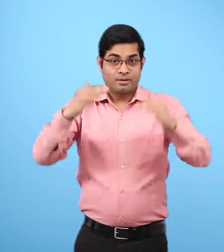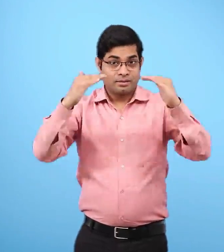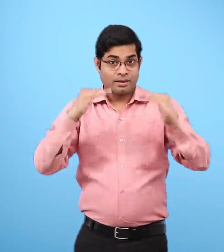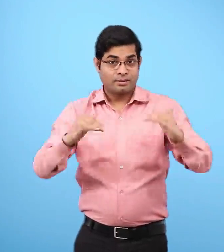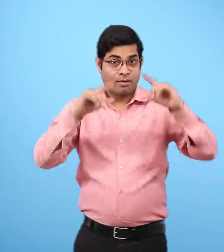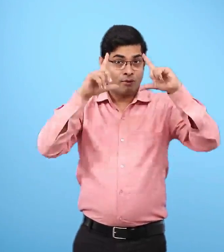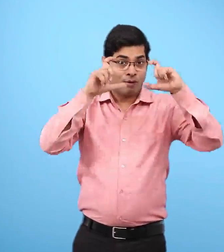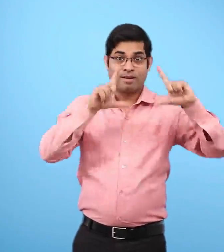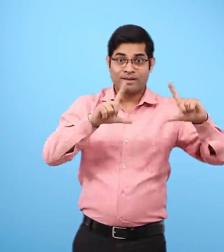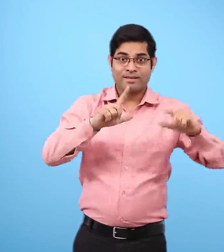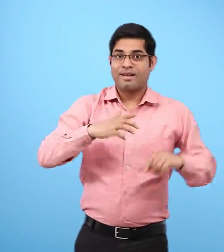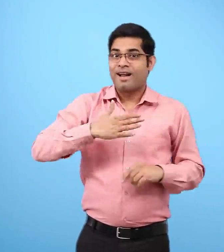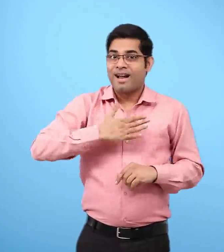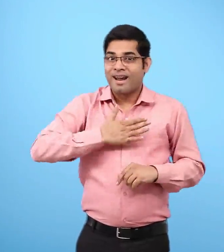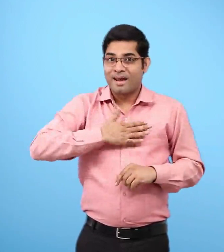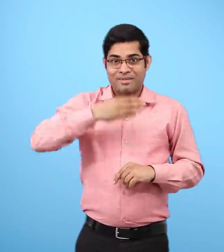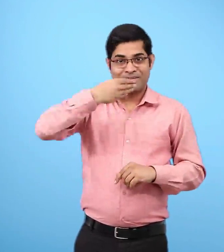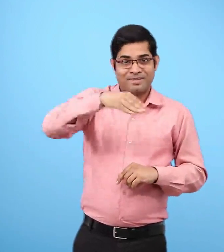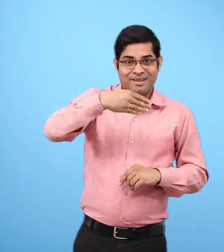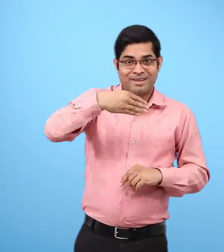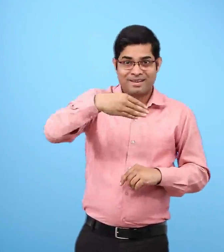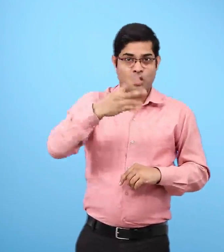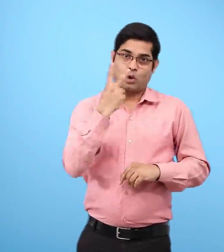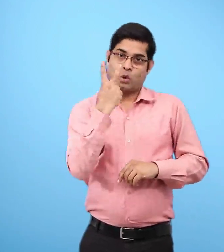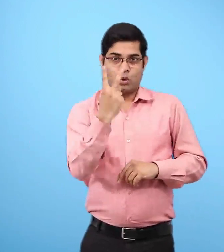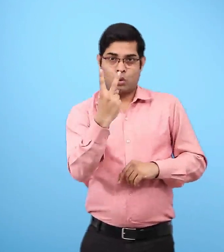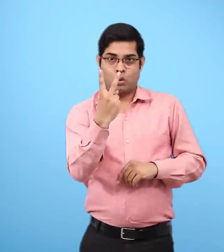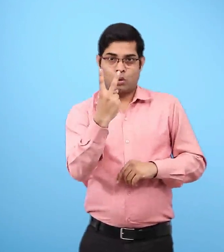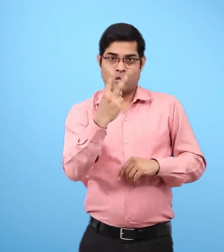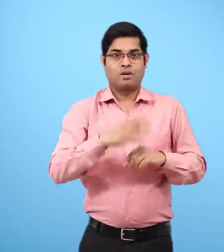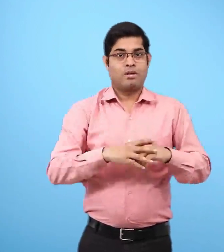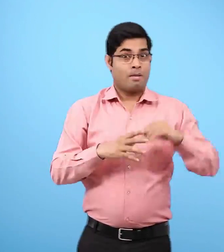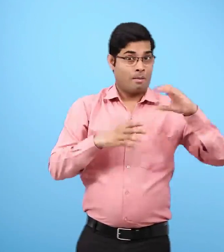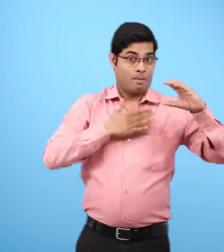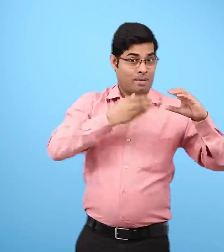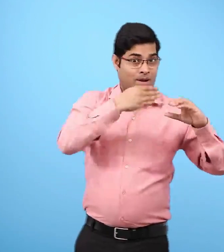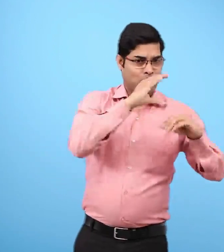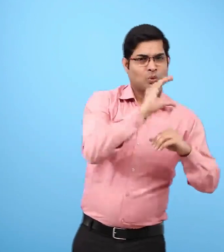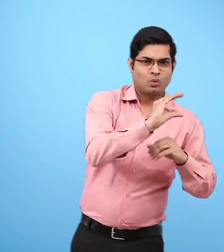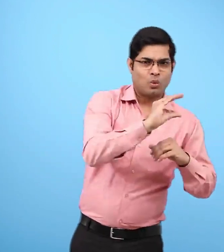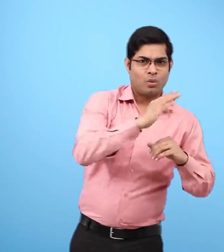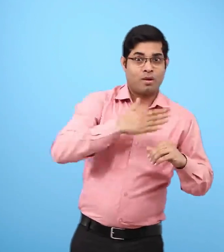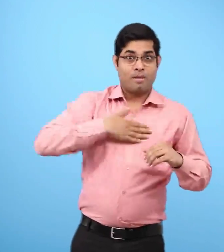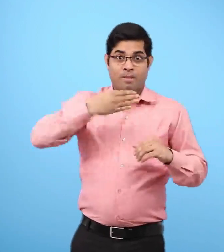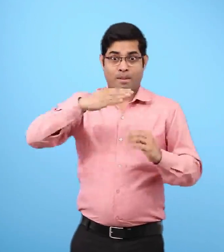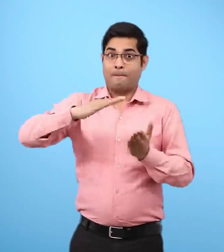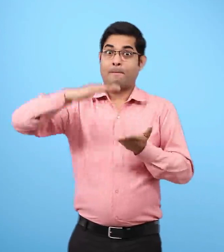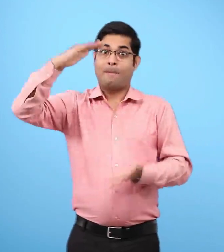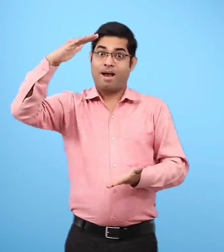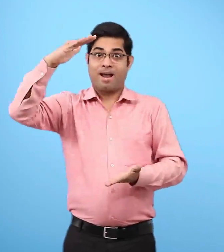Part 2, Picture 1 shows 2 leaves. Leaf 1 is small. Leaf